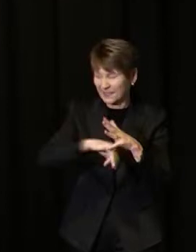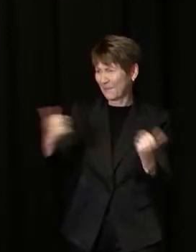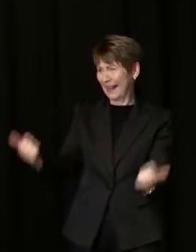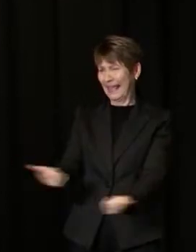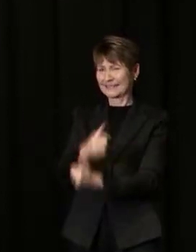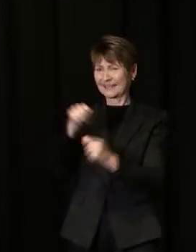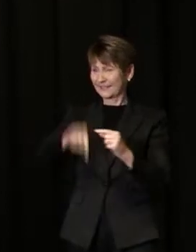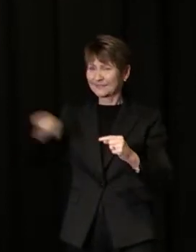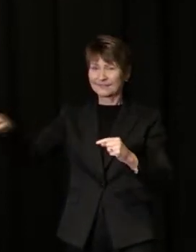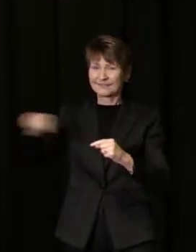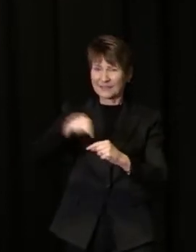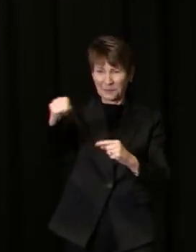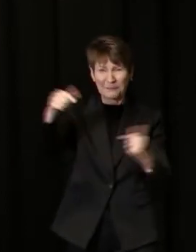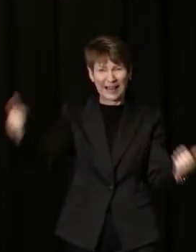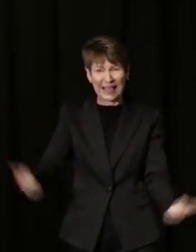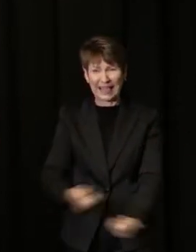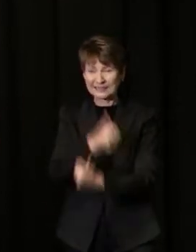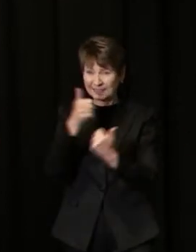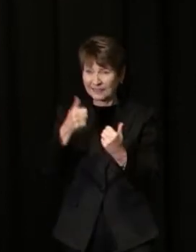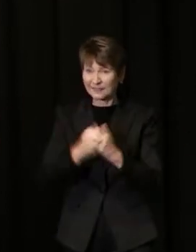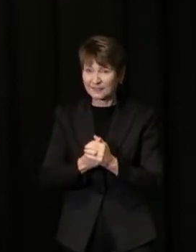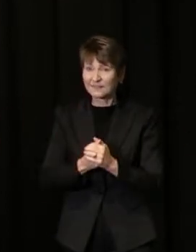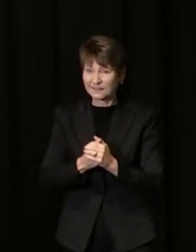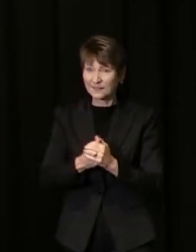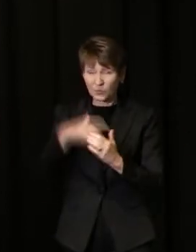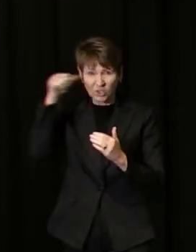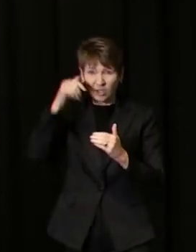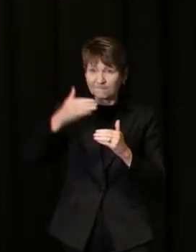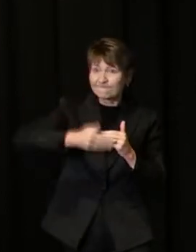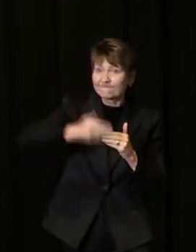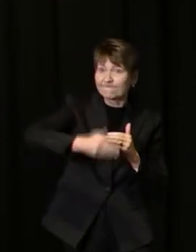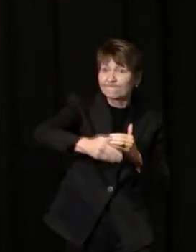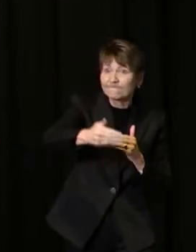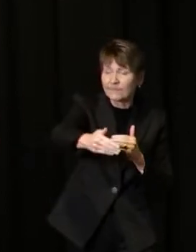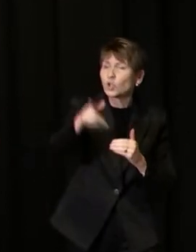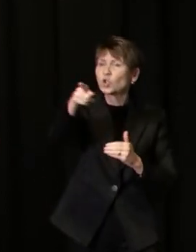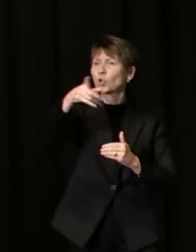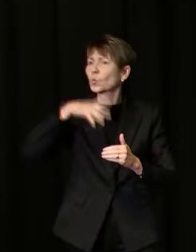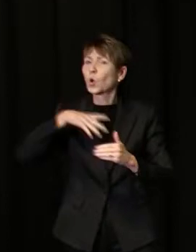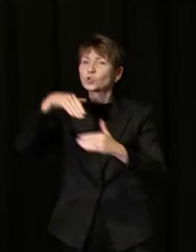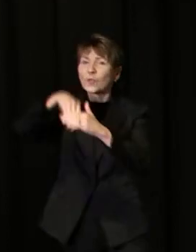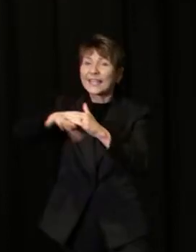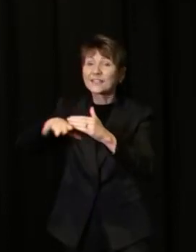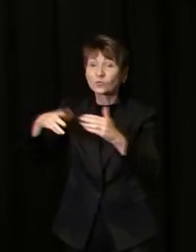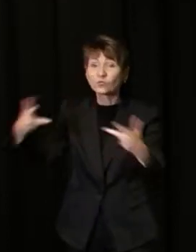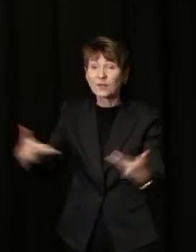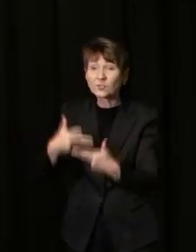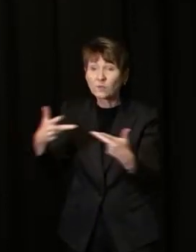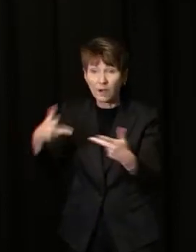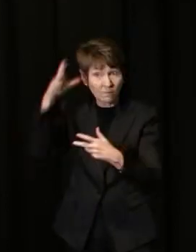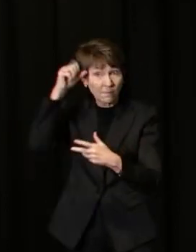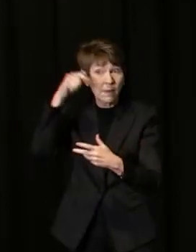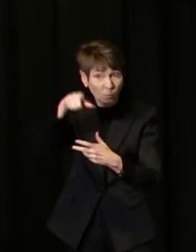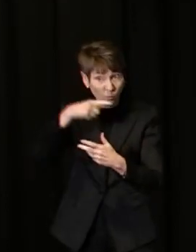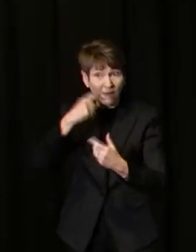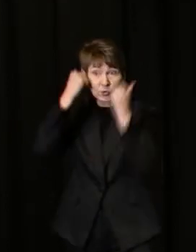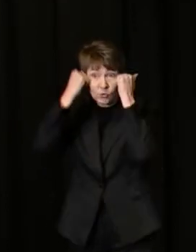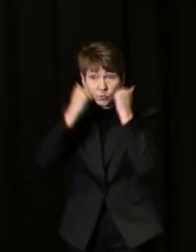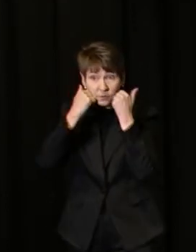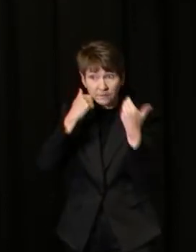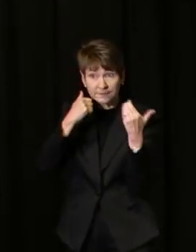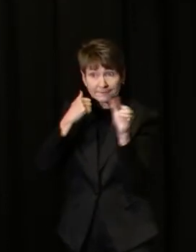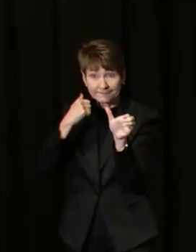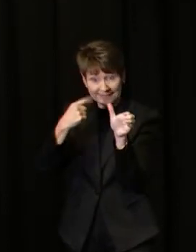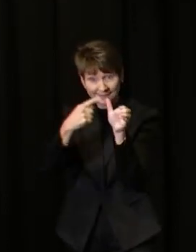course, the vaccinated economy is here to stay. So for every reason, please join the more than 5 million